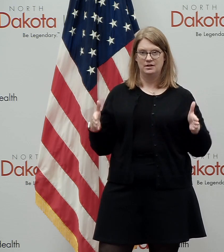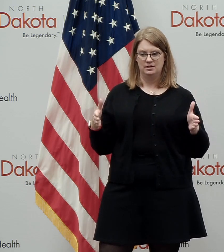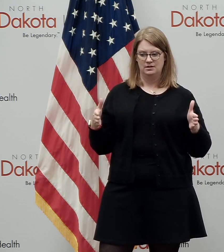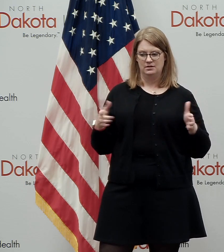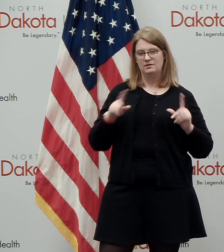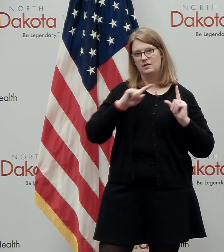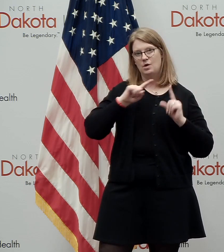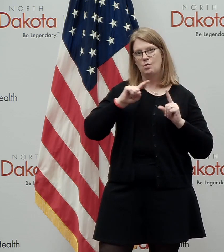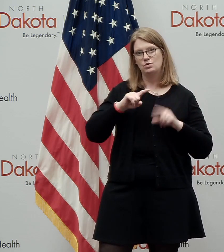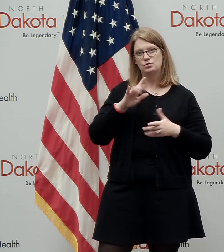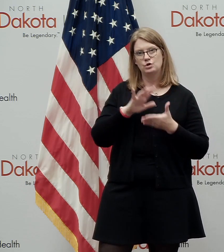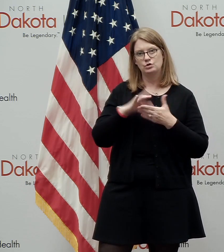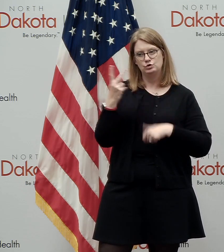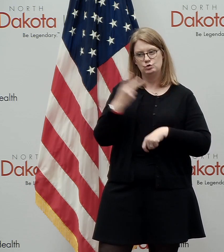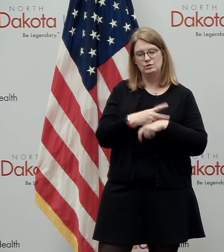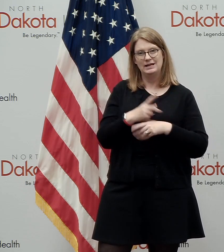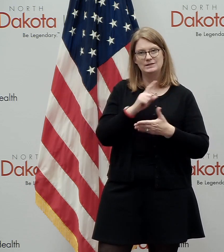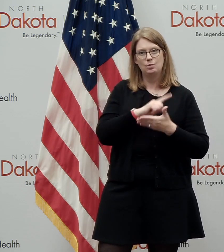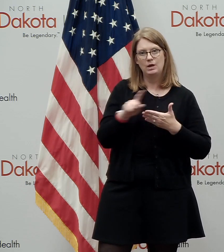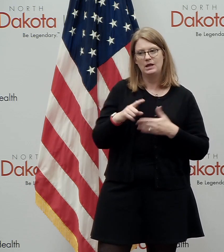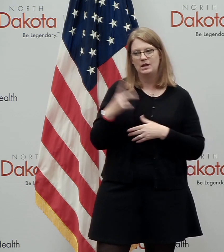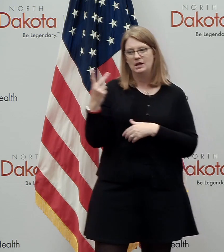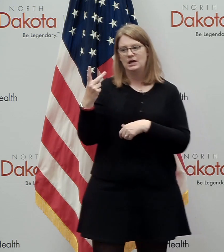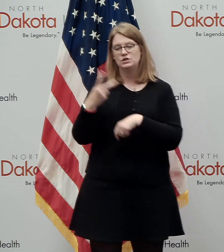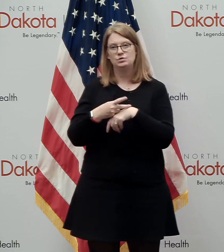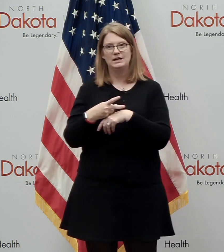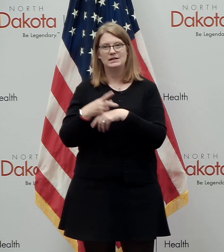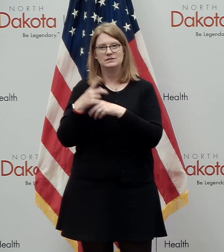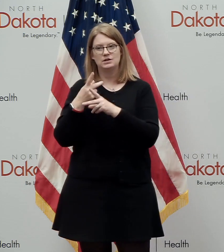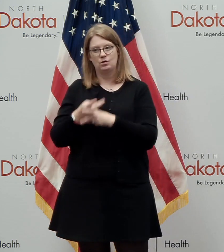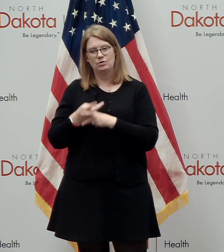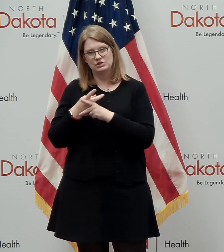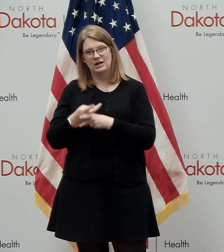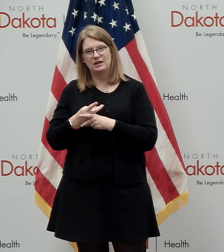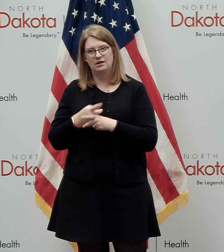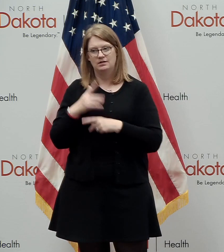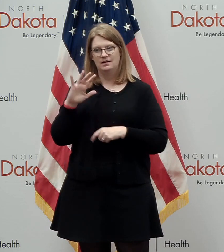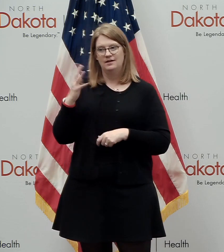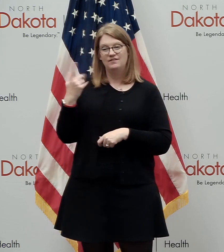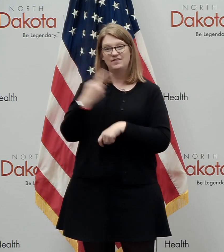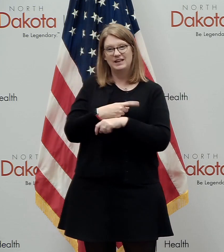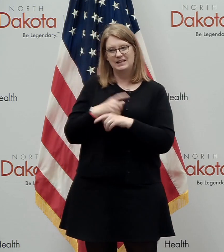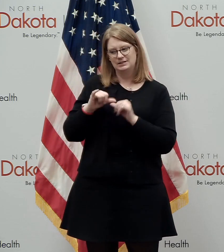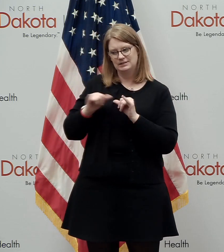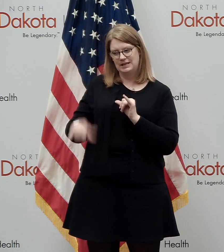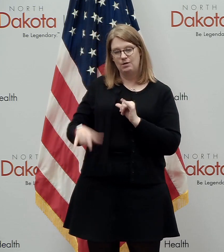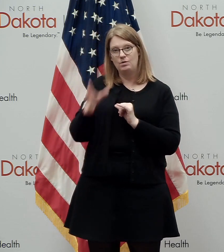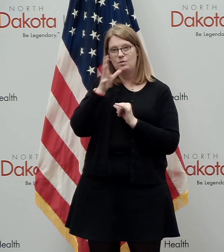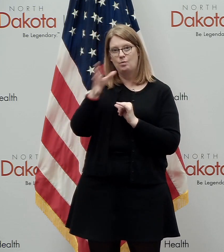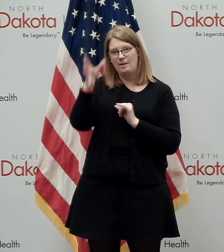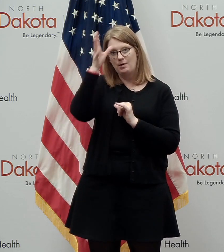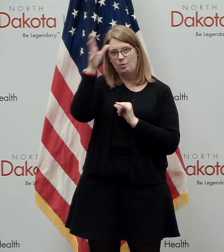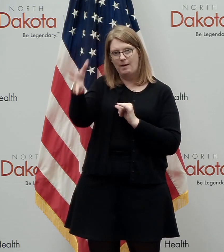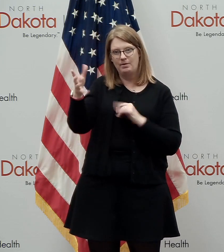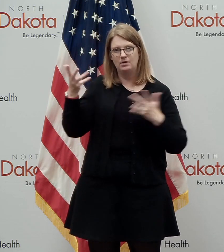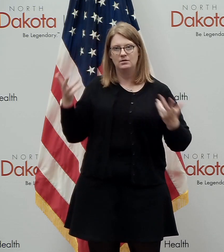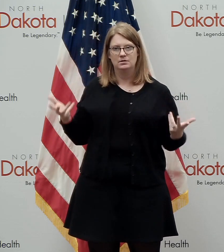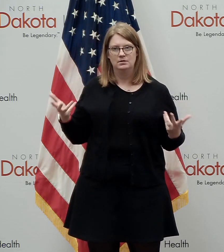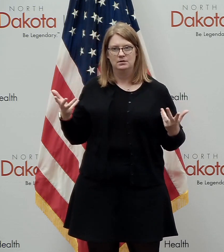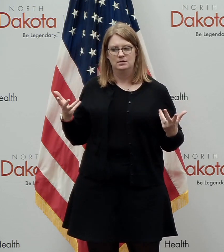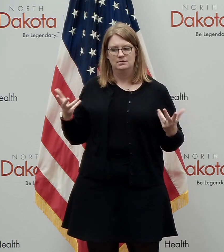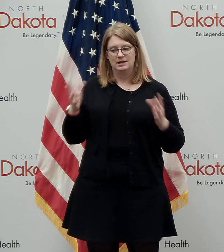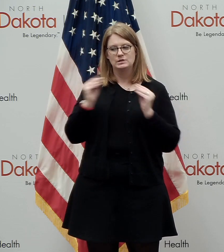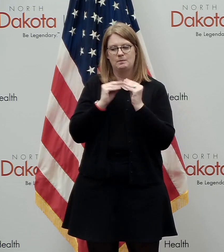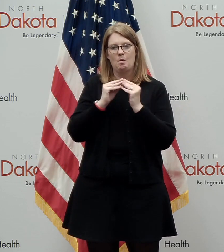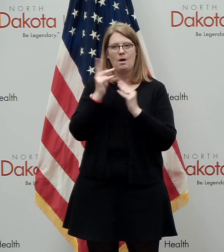going to school 2 days a week and then 2 more days a week they're going to childcare, and then the 5th day they're staying with grandma and grandpa, we're creating more